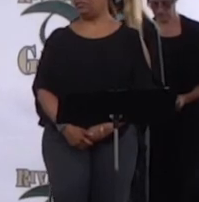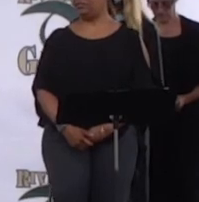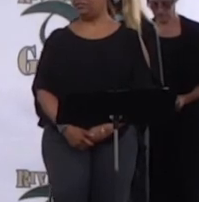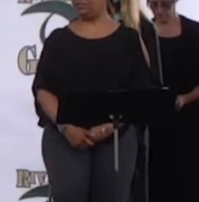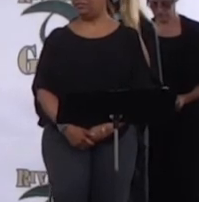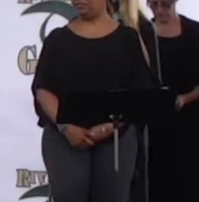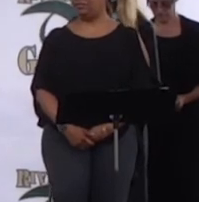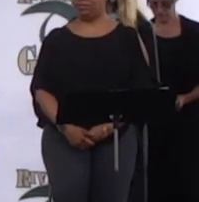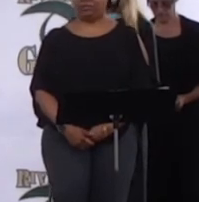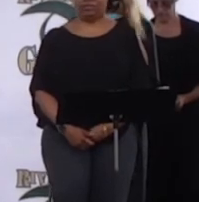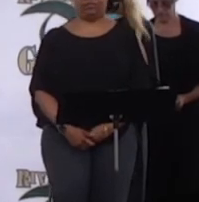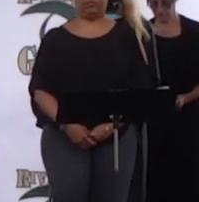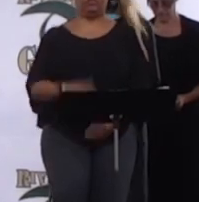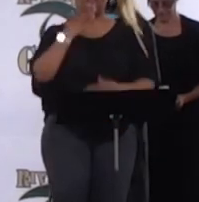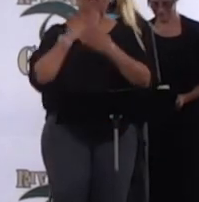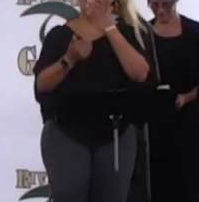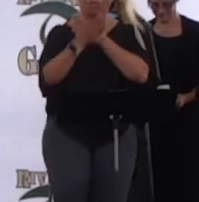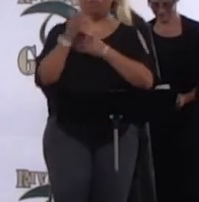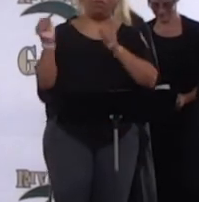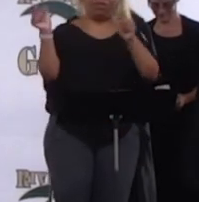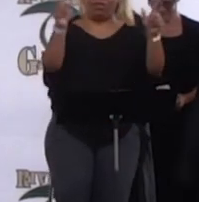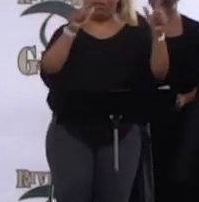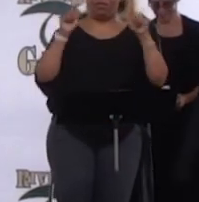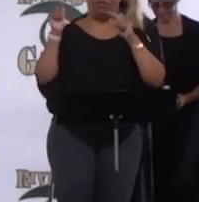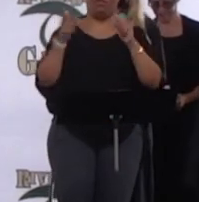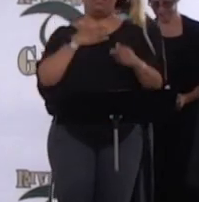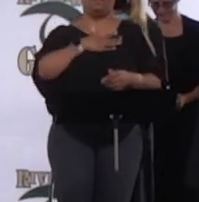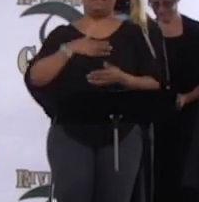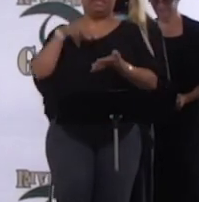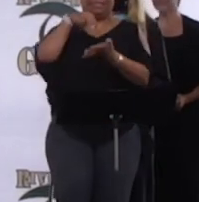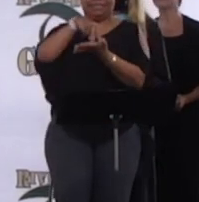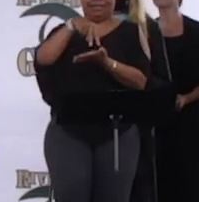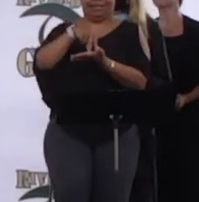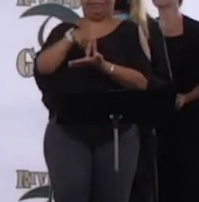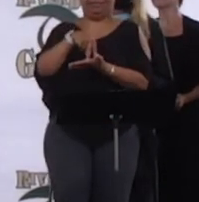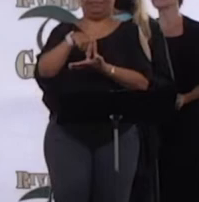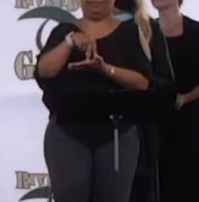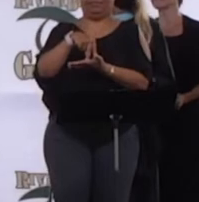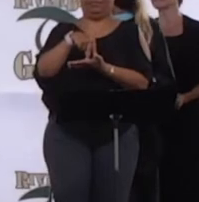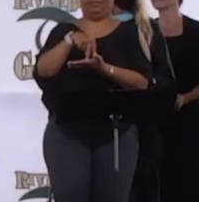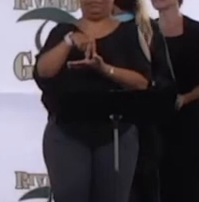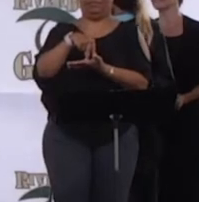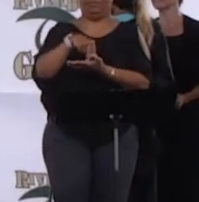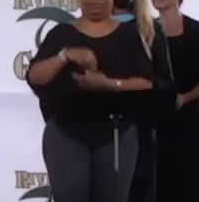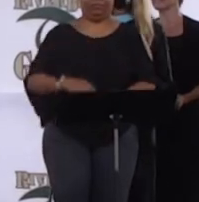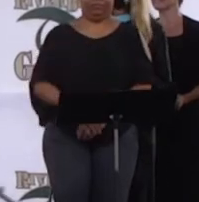Oh, okay. Good morning, everyone. Please stand.